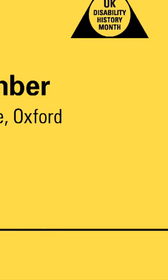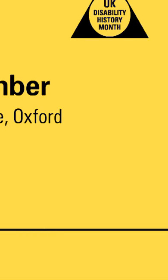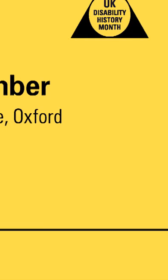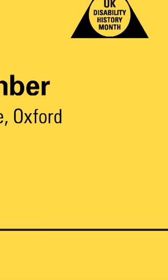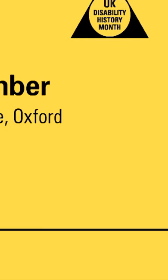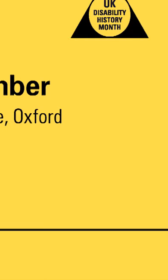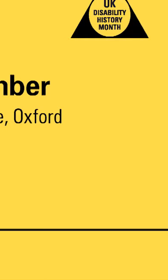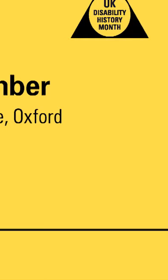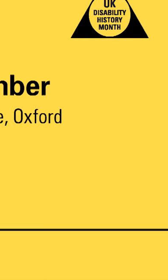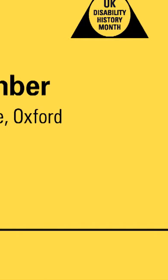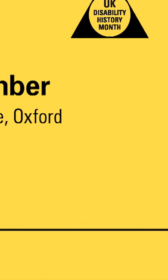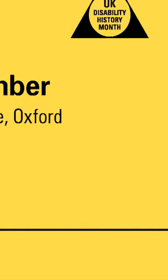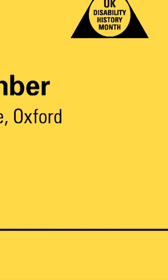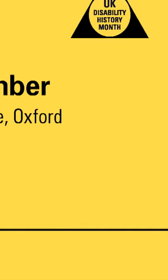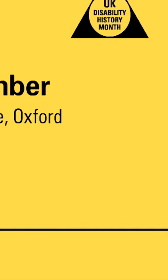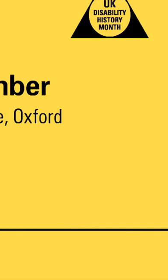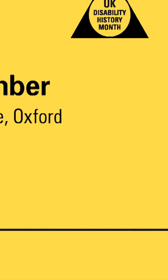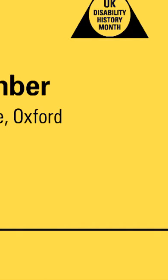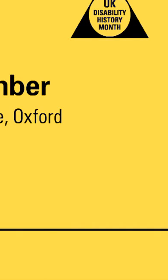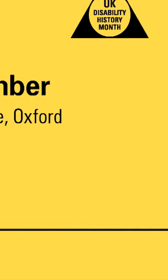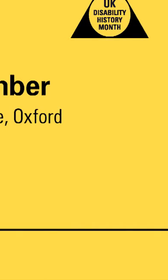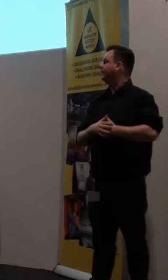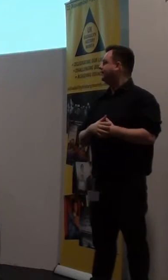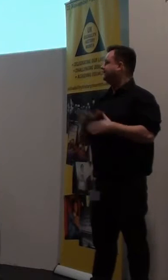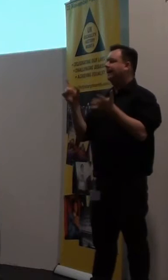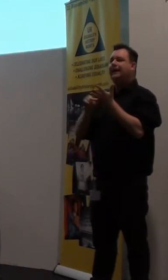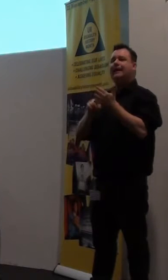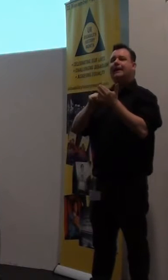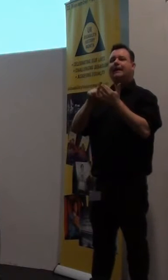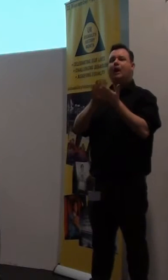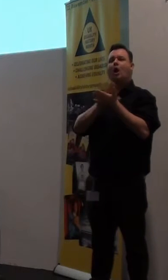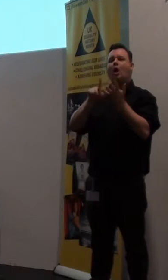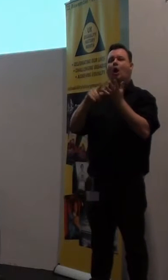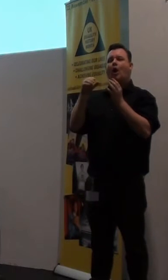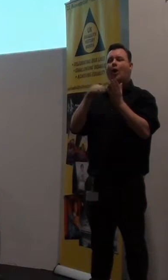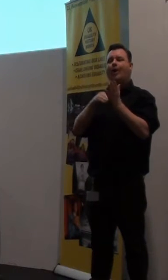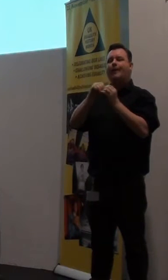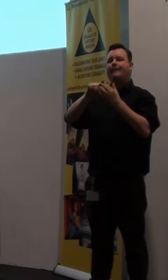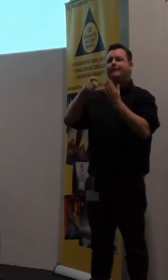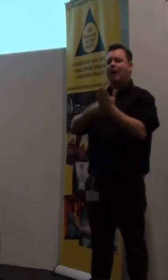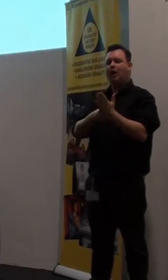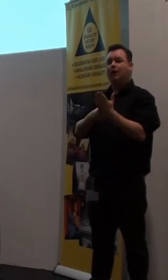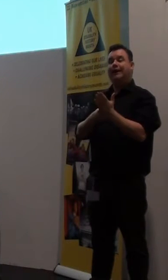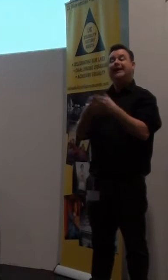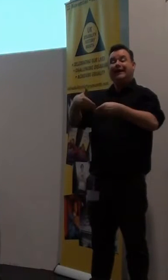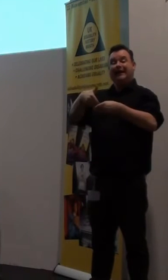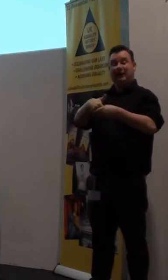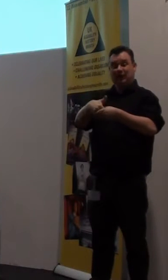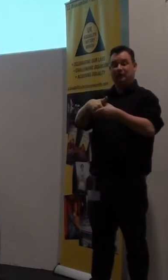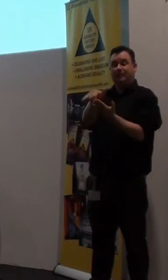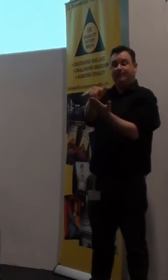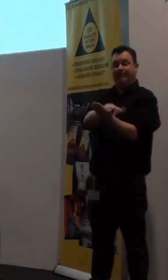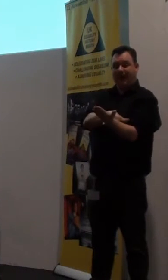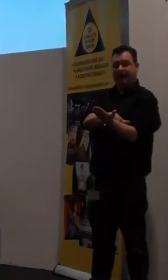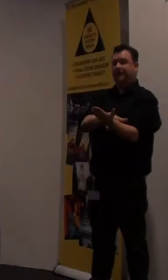next person that's going to speak is the Humber, and he's in your pack here, so I won't read it